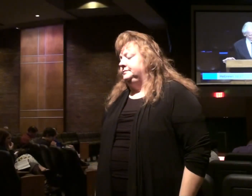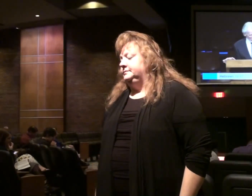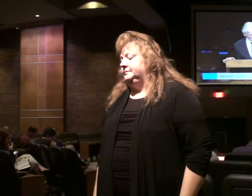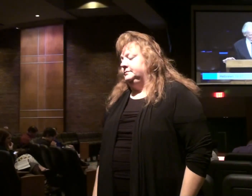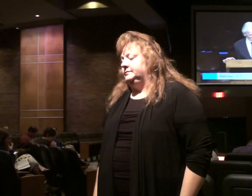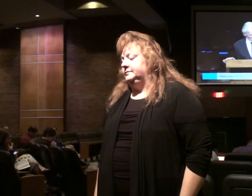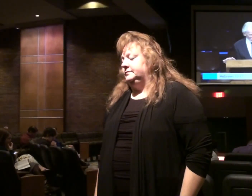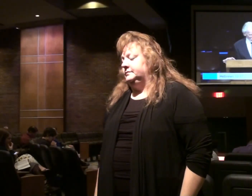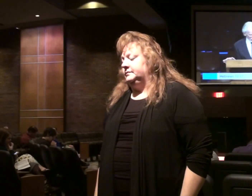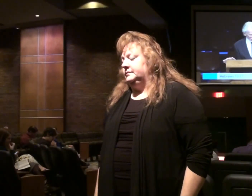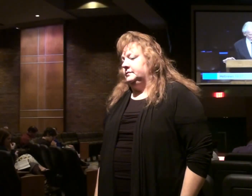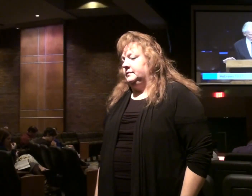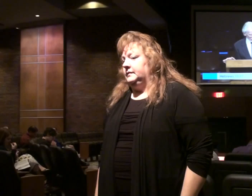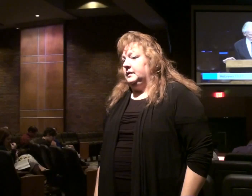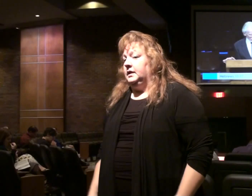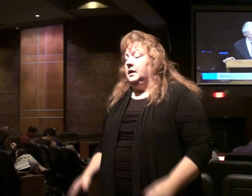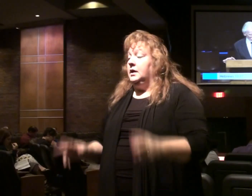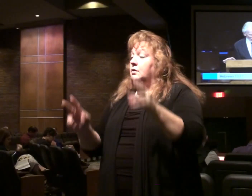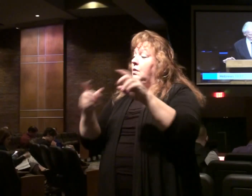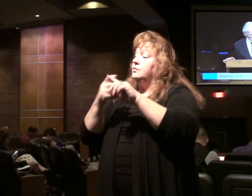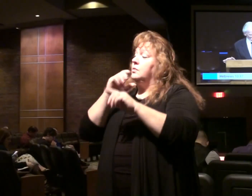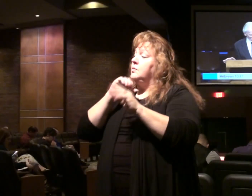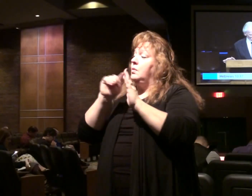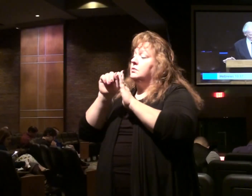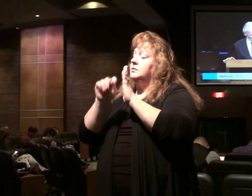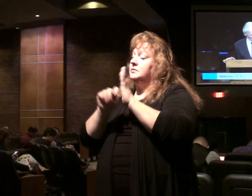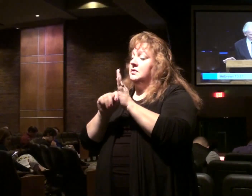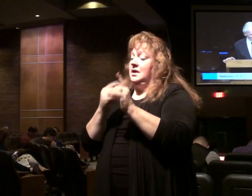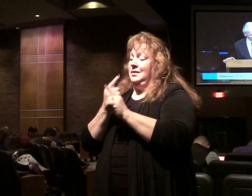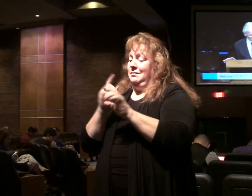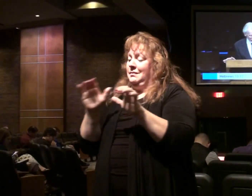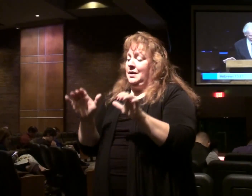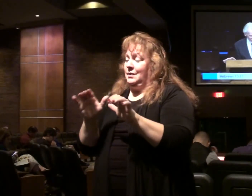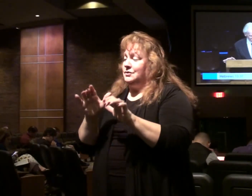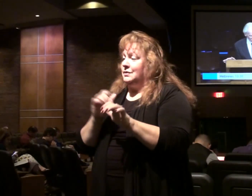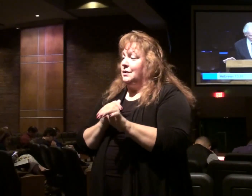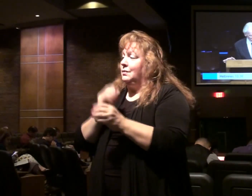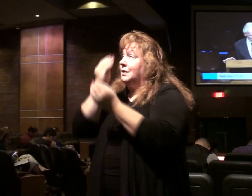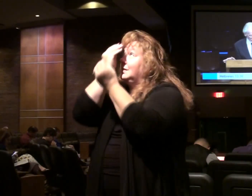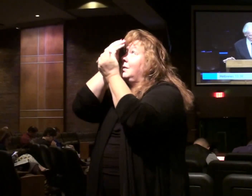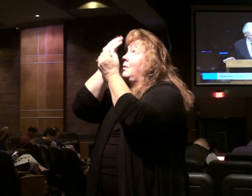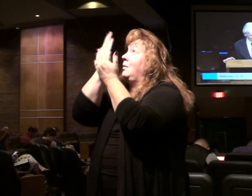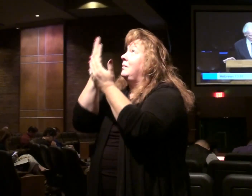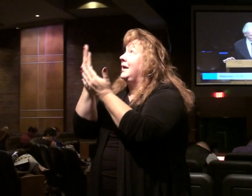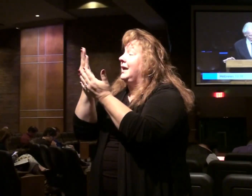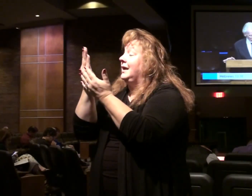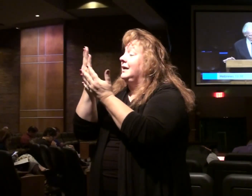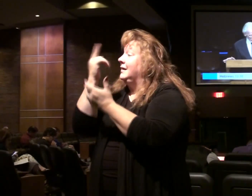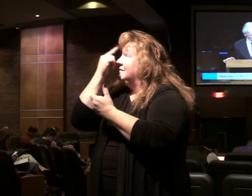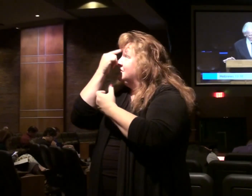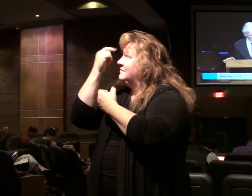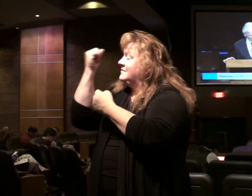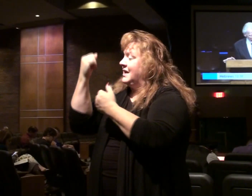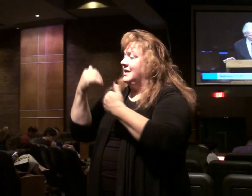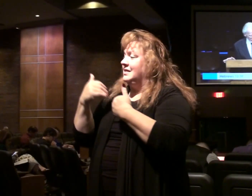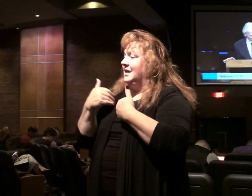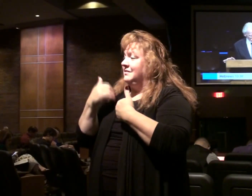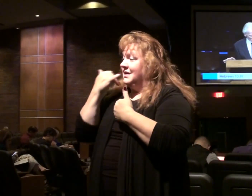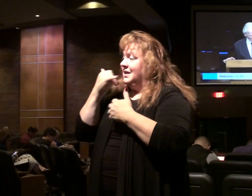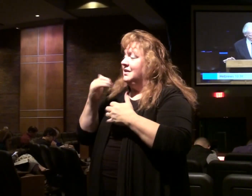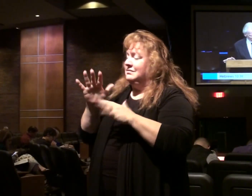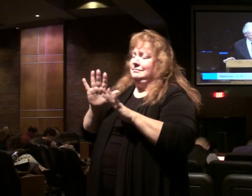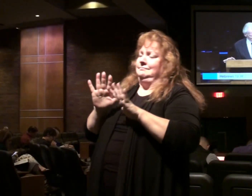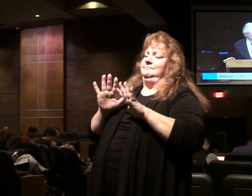But note when he goes on with the quotes from the Old Testament. My righteous one shall live by faith. And if he shrinks back,